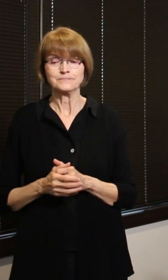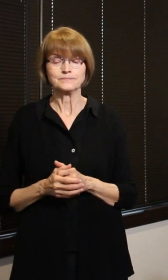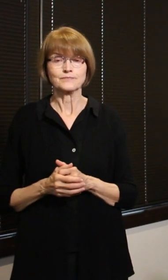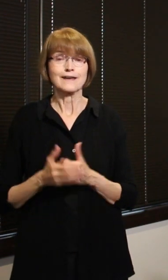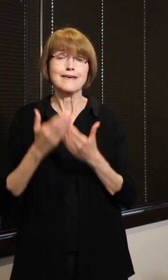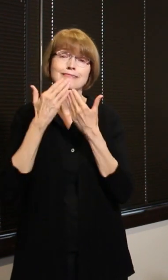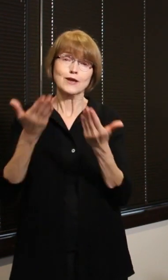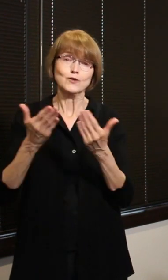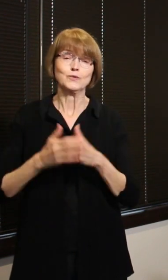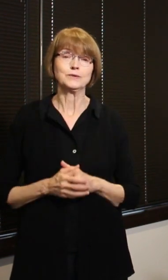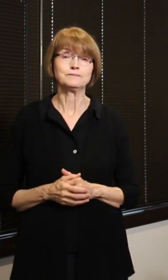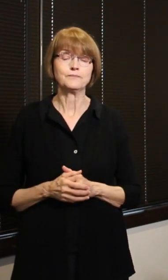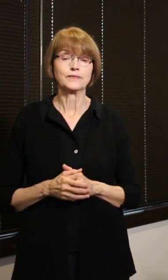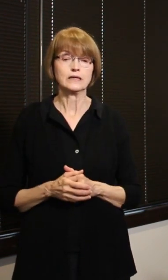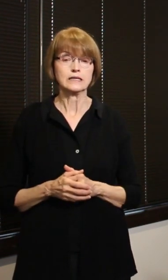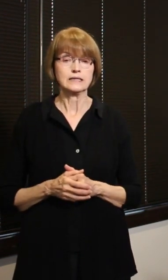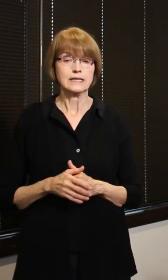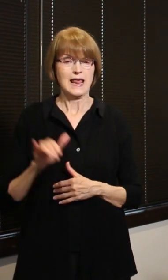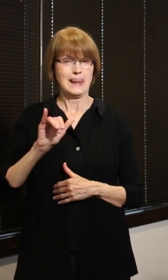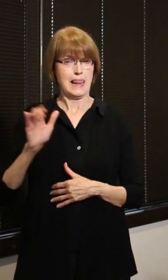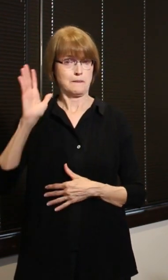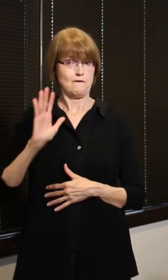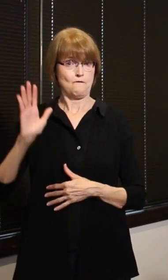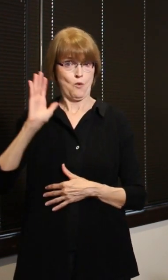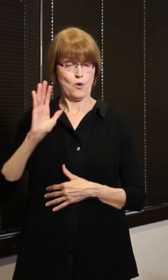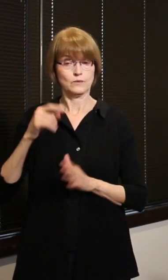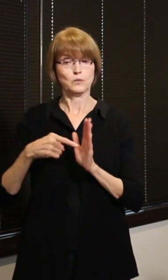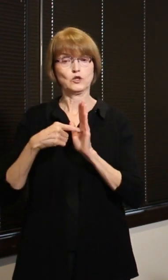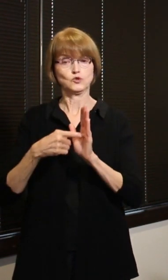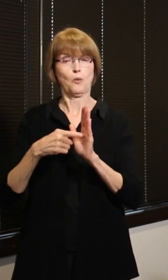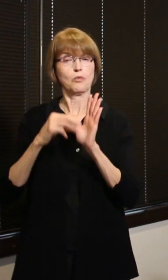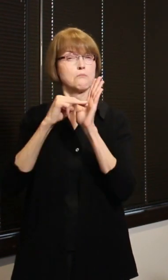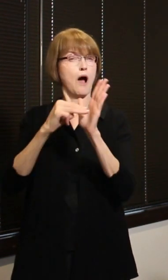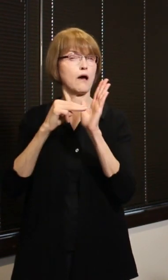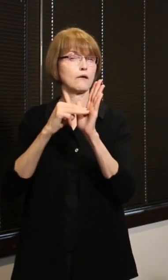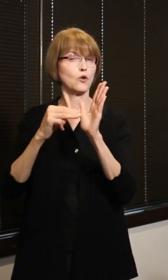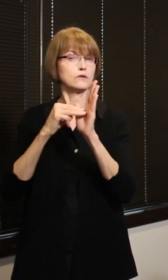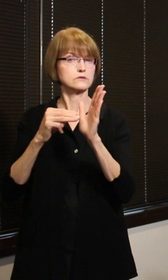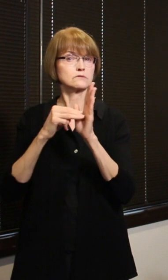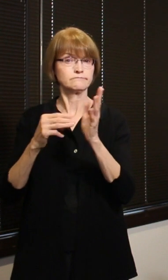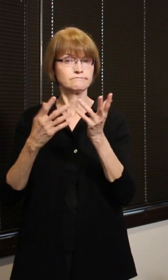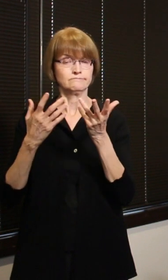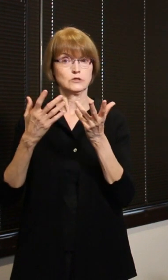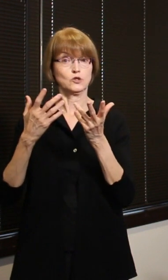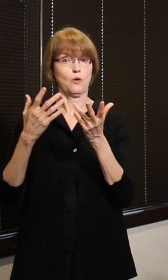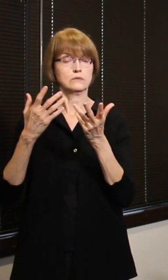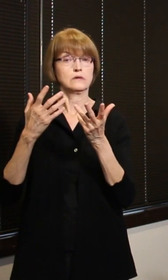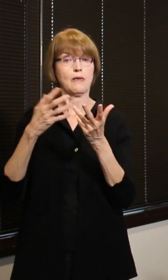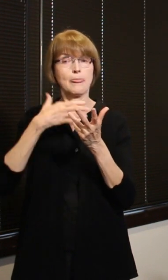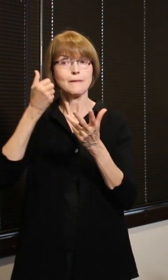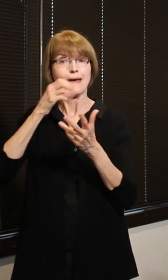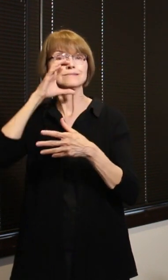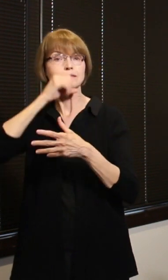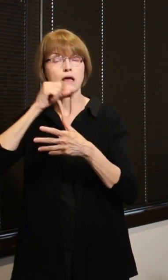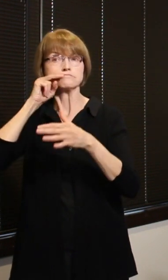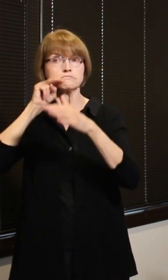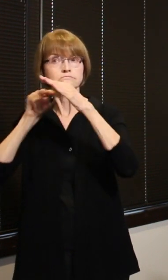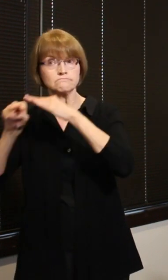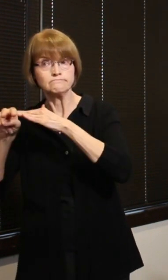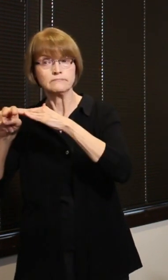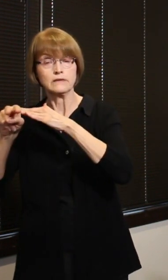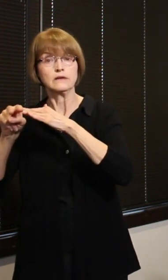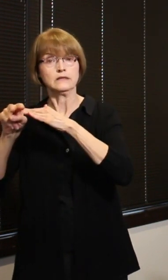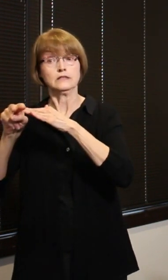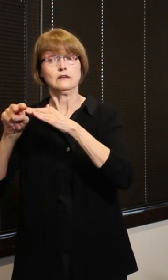So as we've done in the past, we show our modeling numbers and how we're doing compared to those